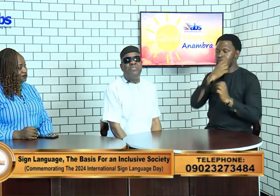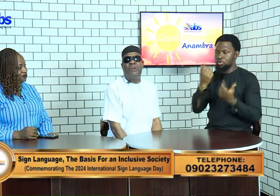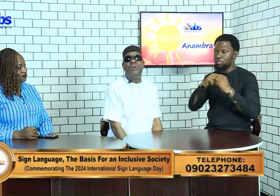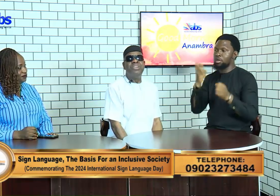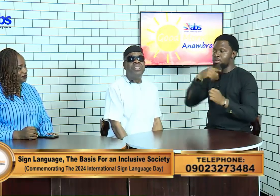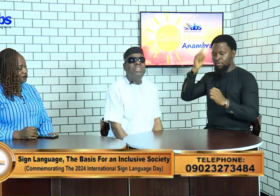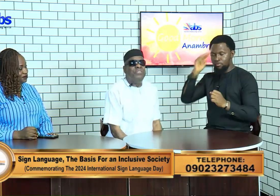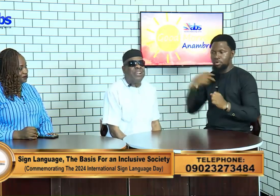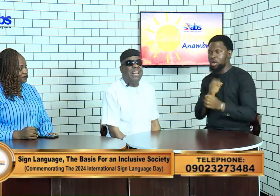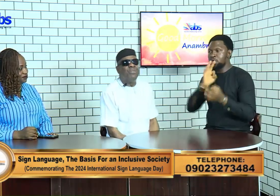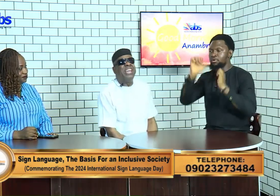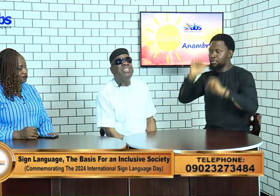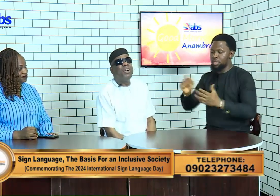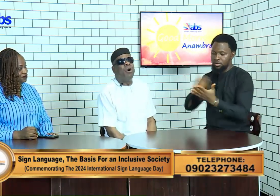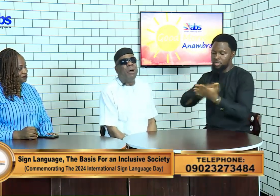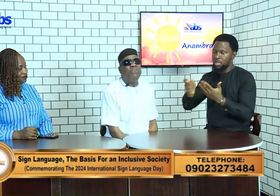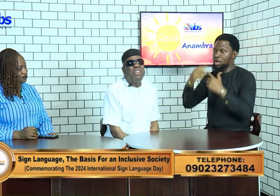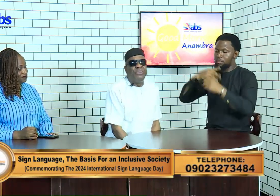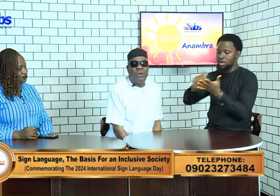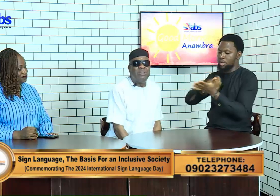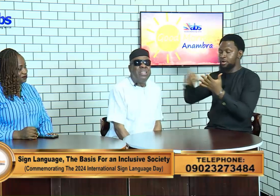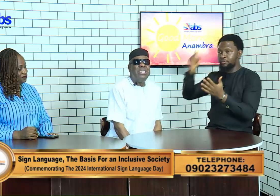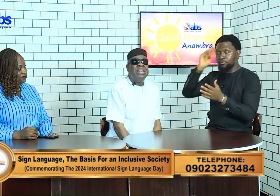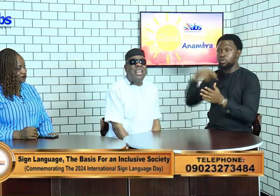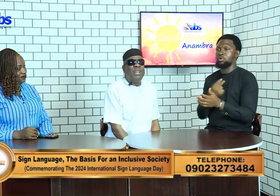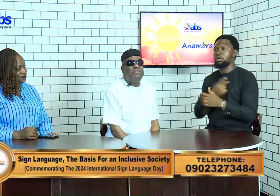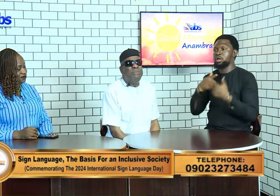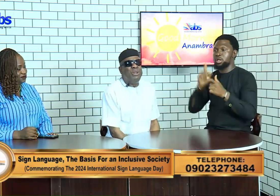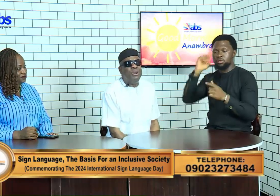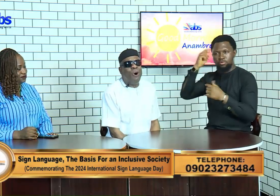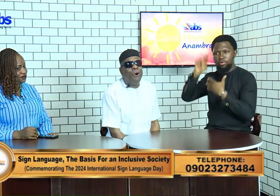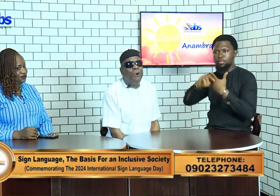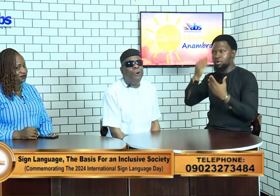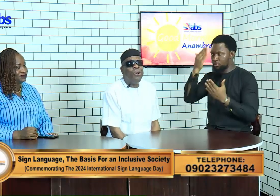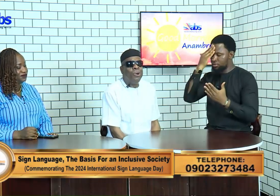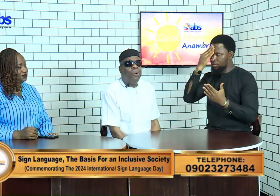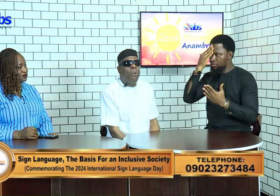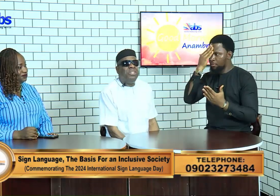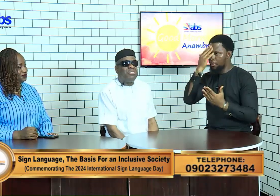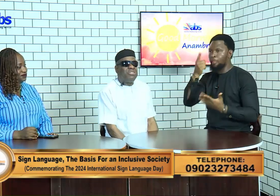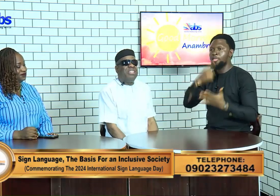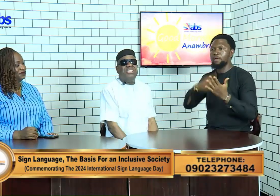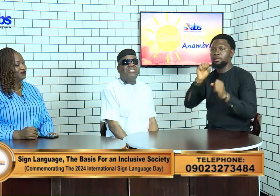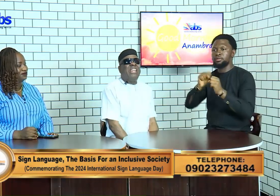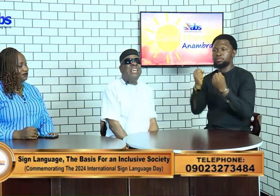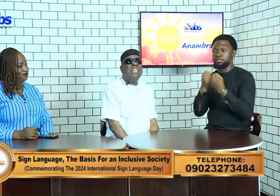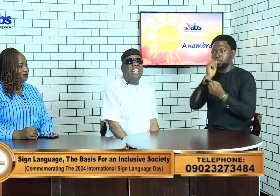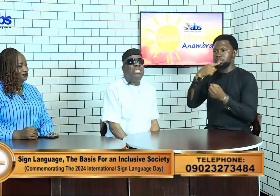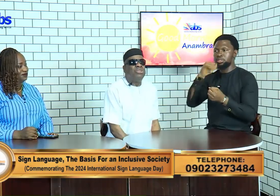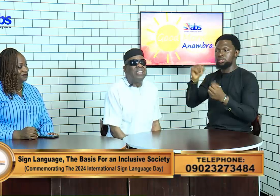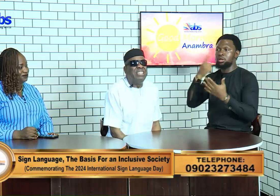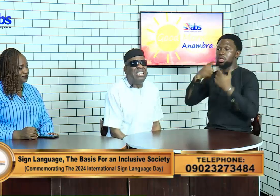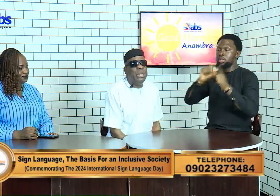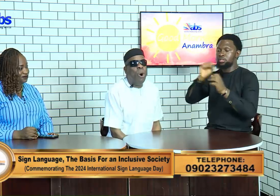and speak for us. If you can write, come and write for us. Let the government know what the society is saying. Let